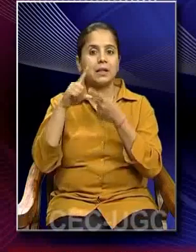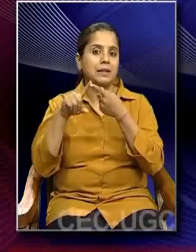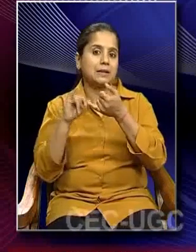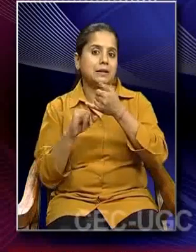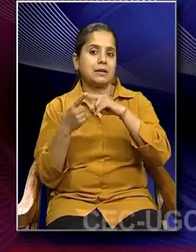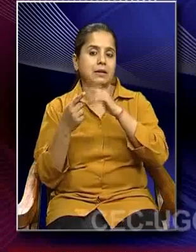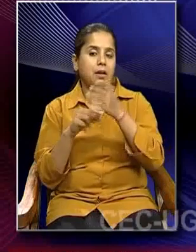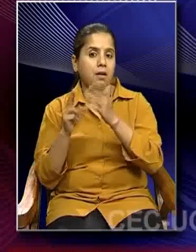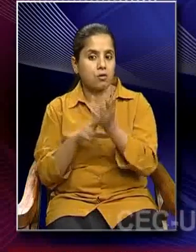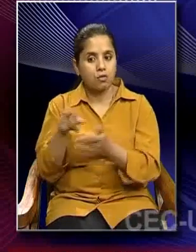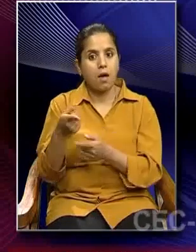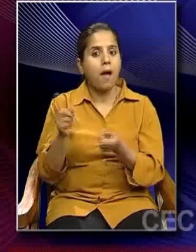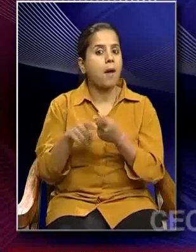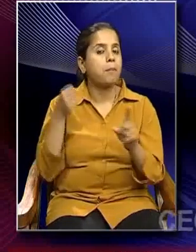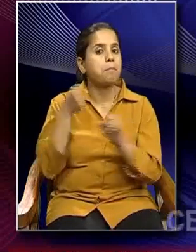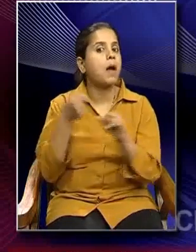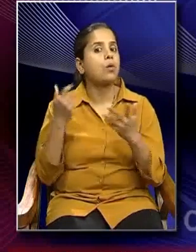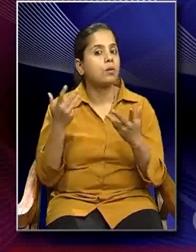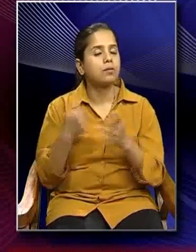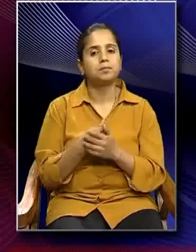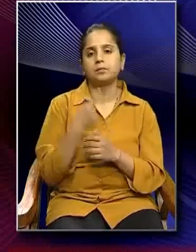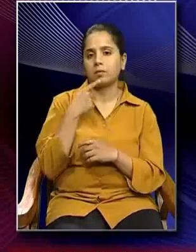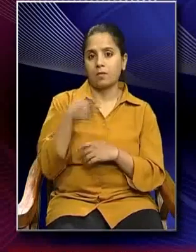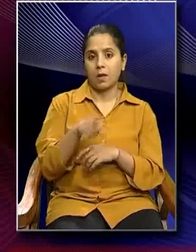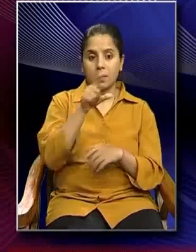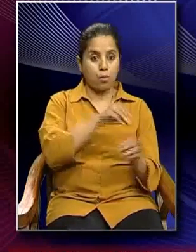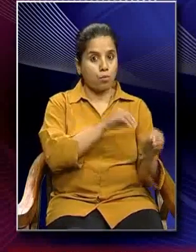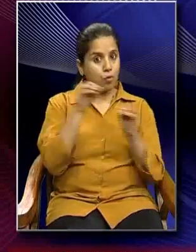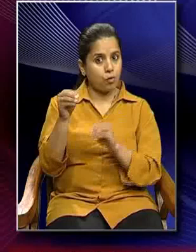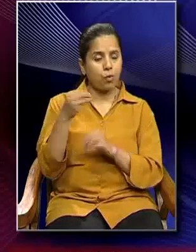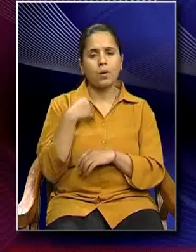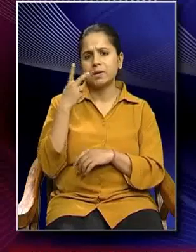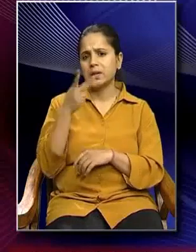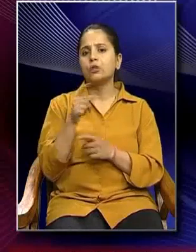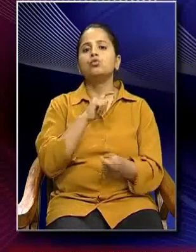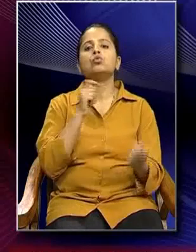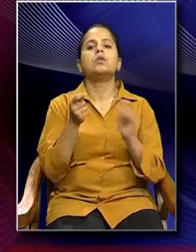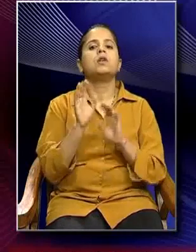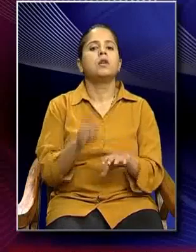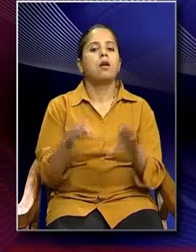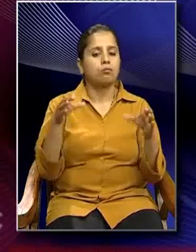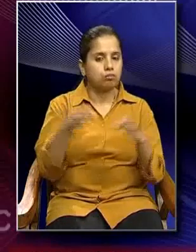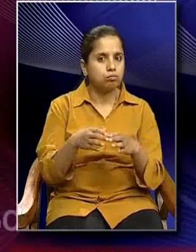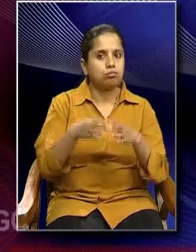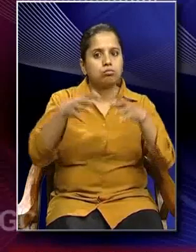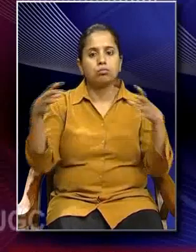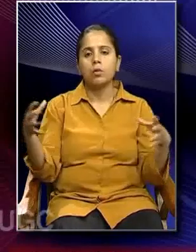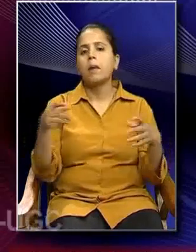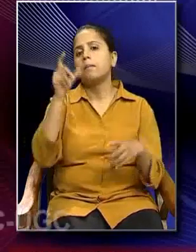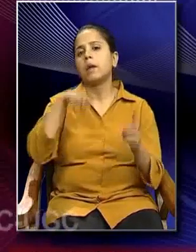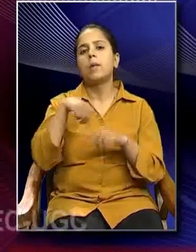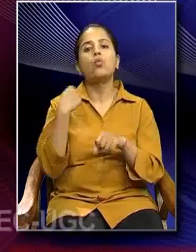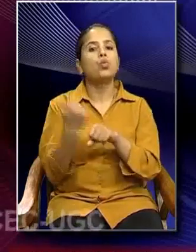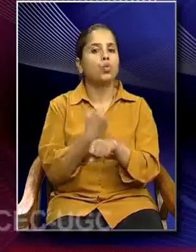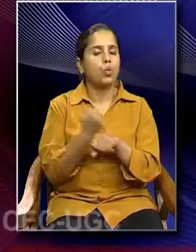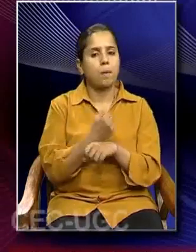migration. So because of migration, we observe the change in size and growth of the labor force